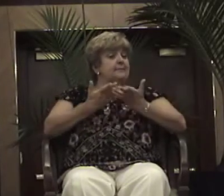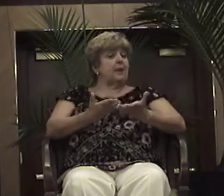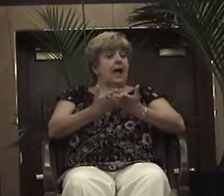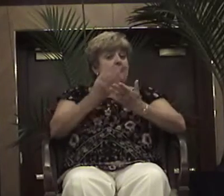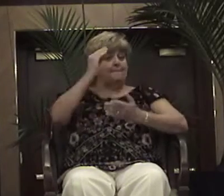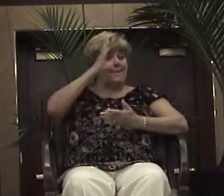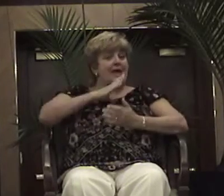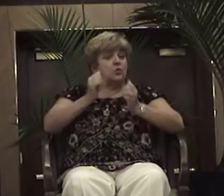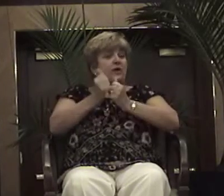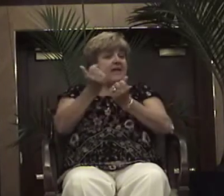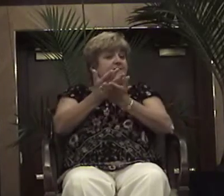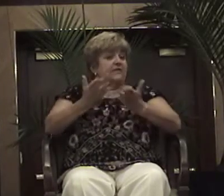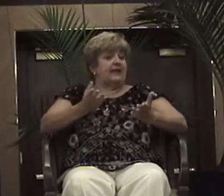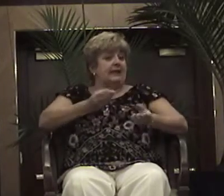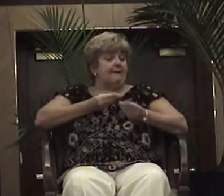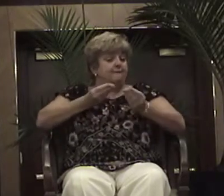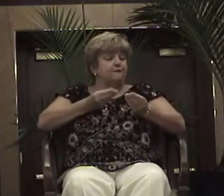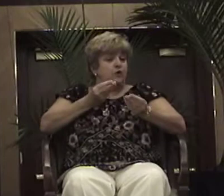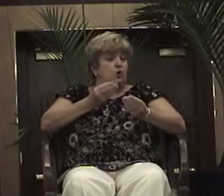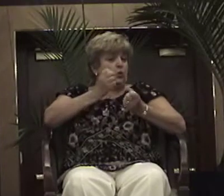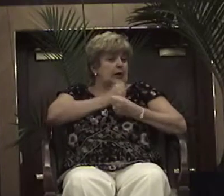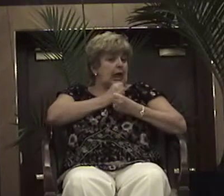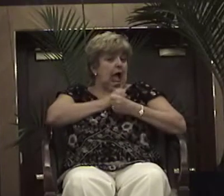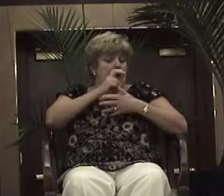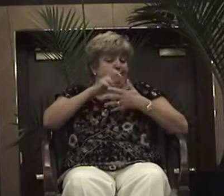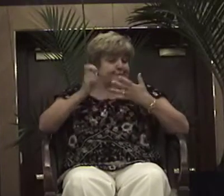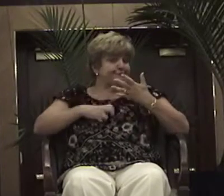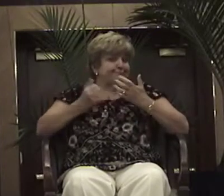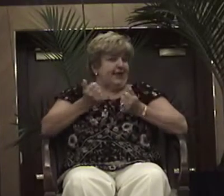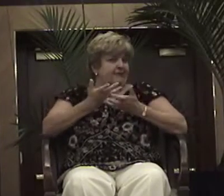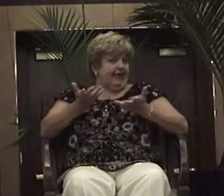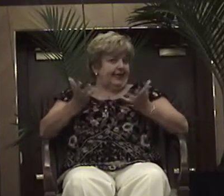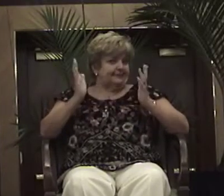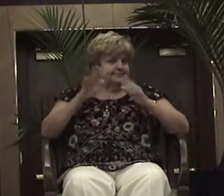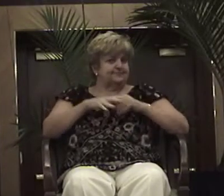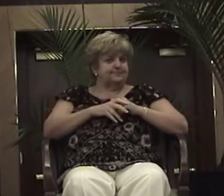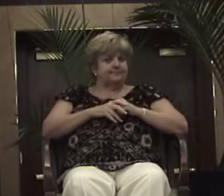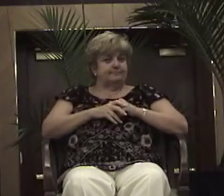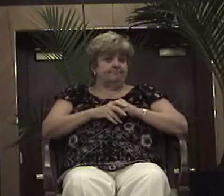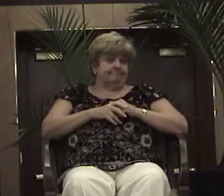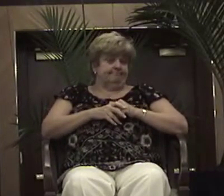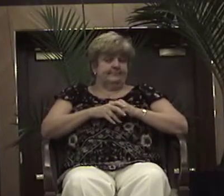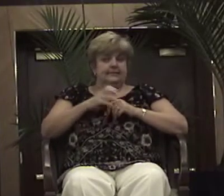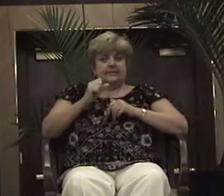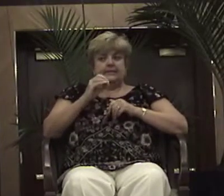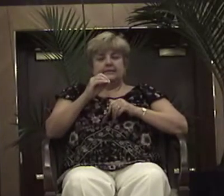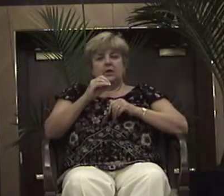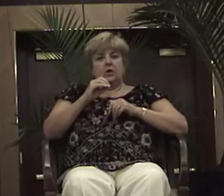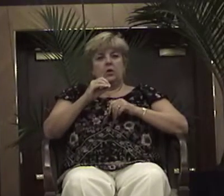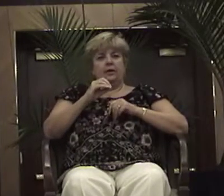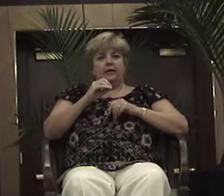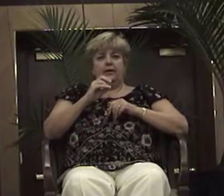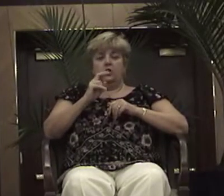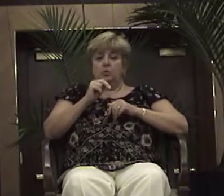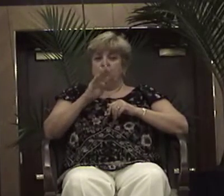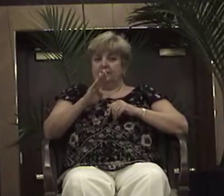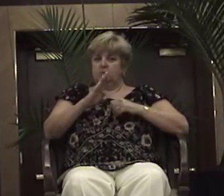And I guess she was away in December, which you're looking at 40 below zero weather in New Brunswick, with one of her,